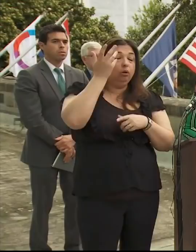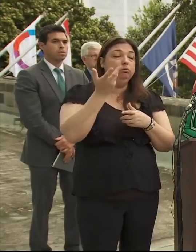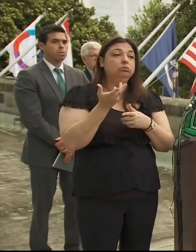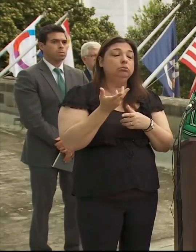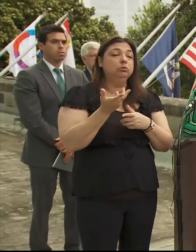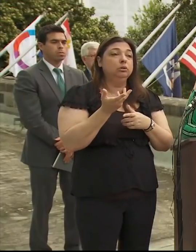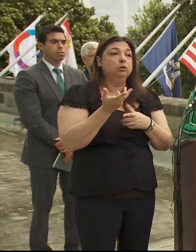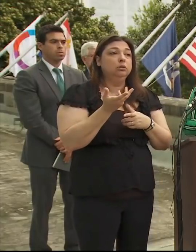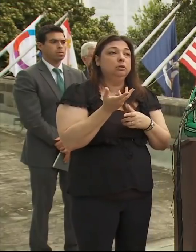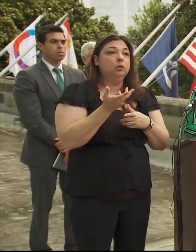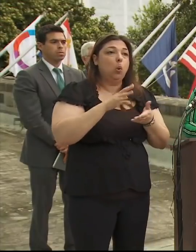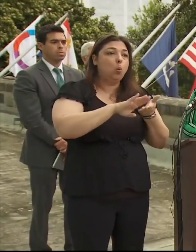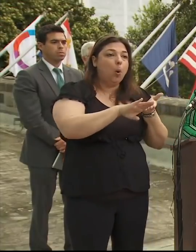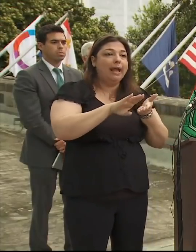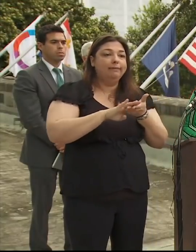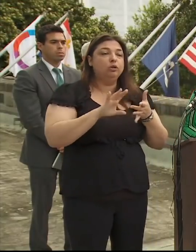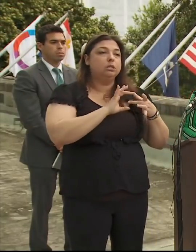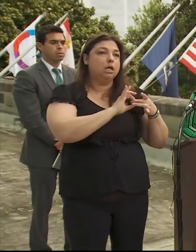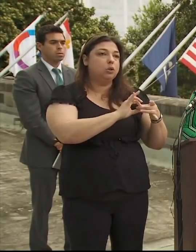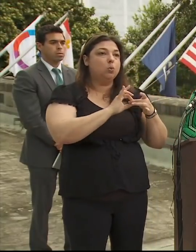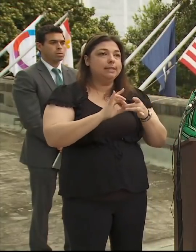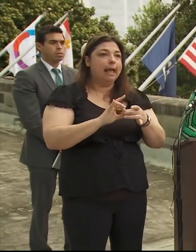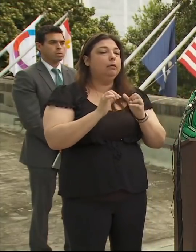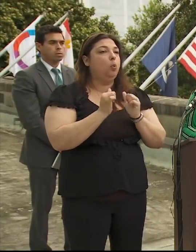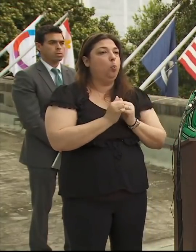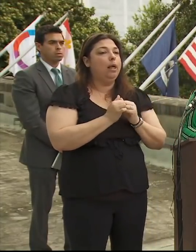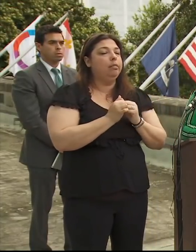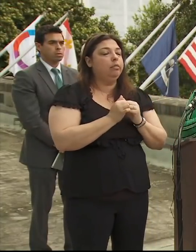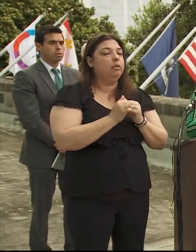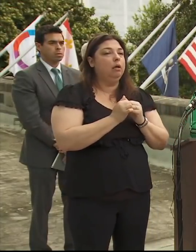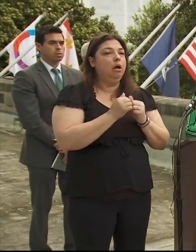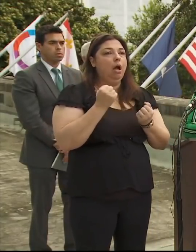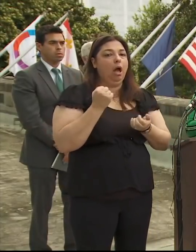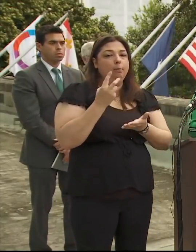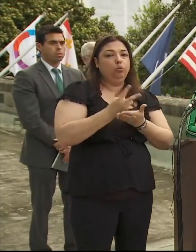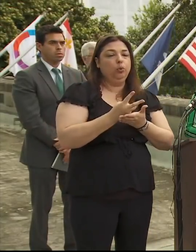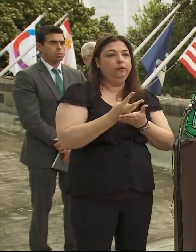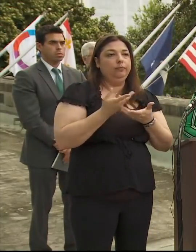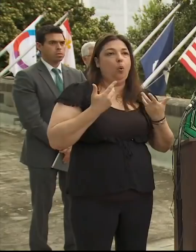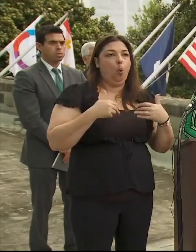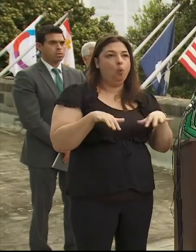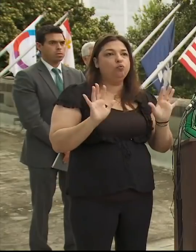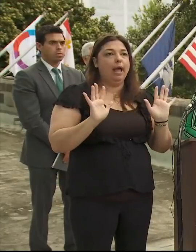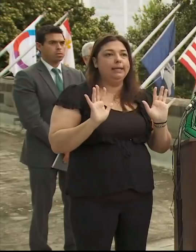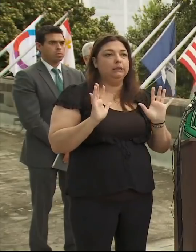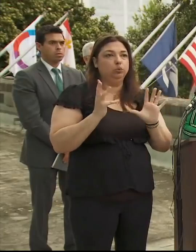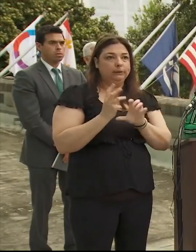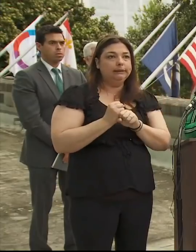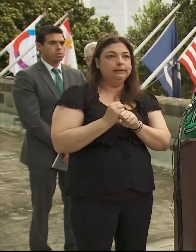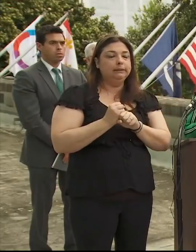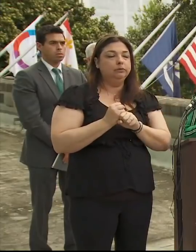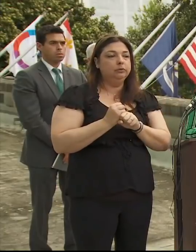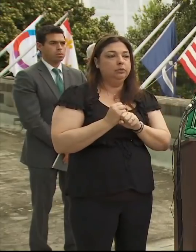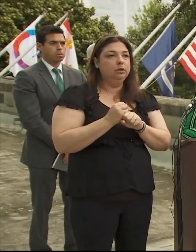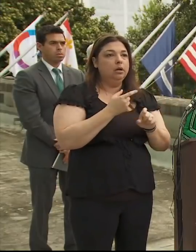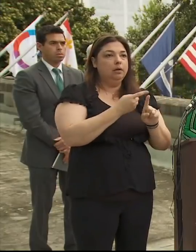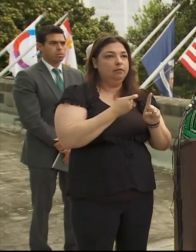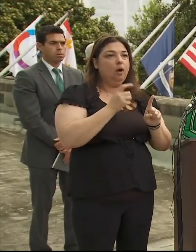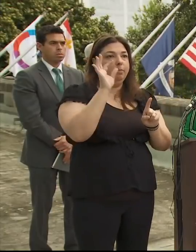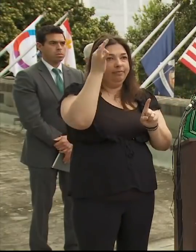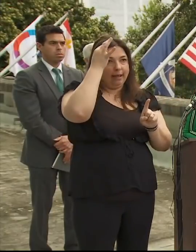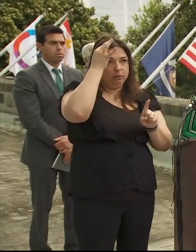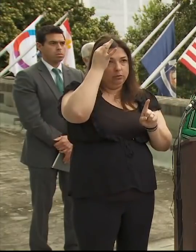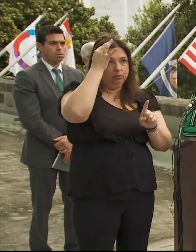been, waivers associated with the approvals that we've already received from this